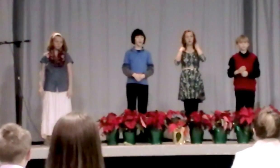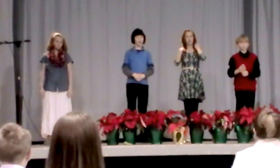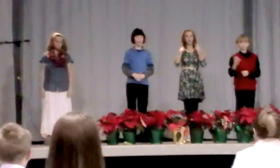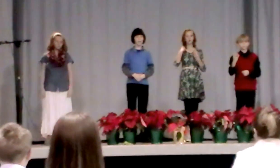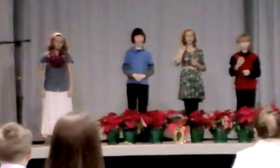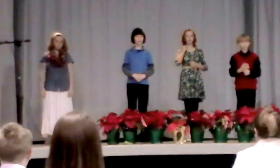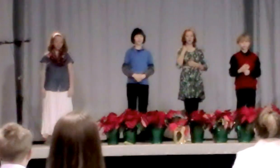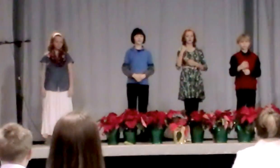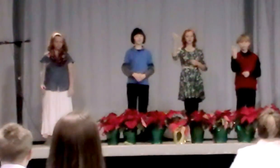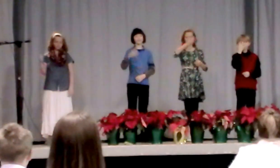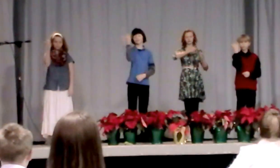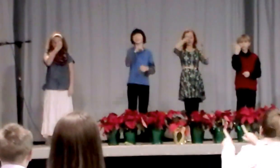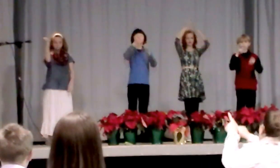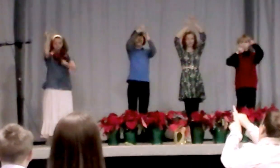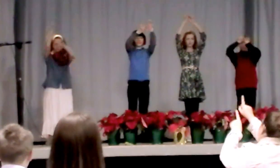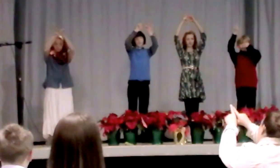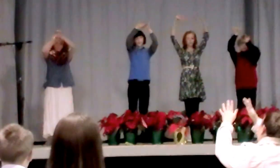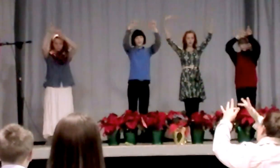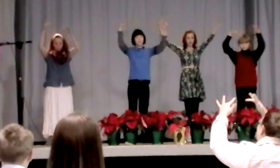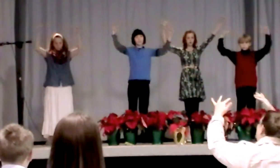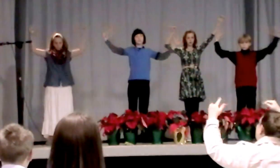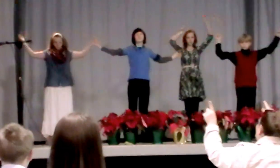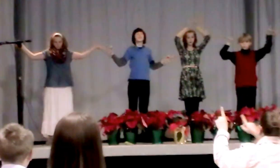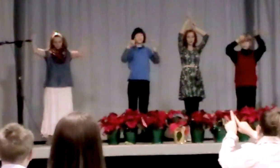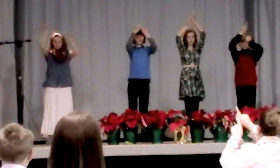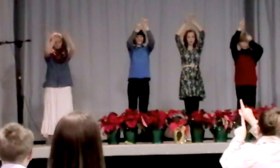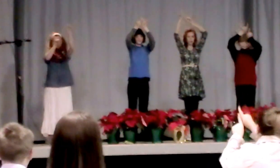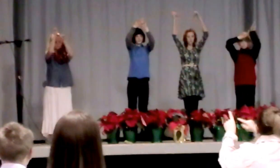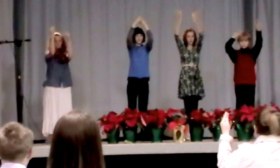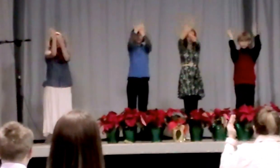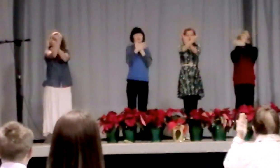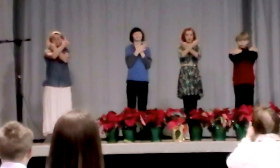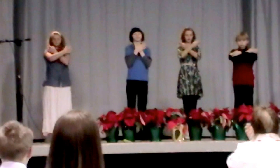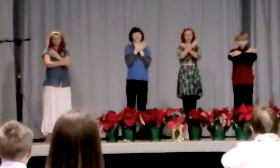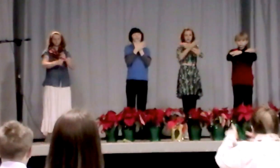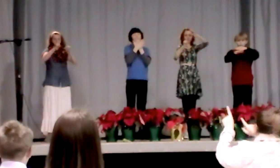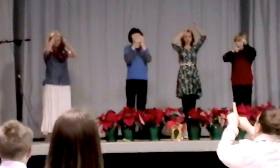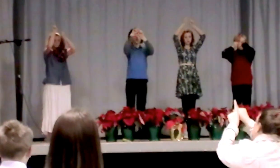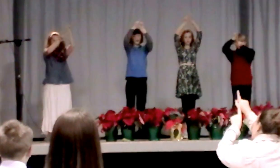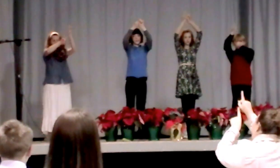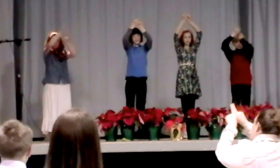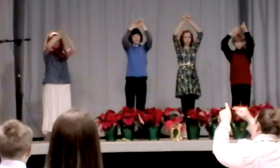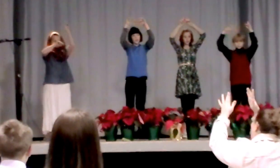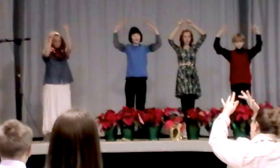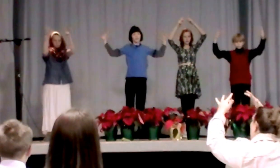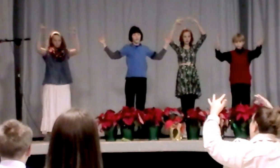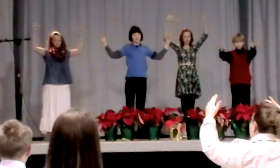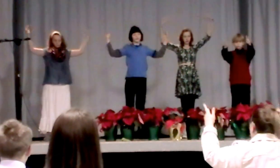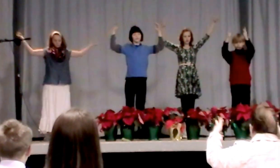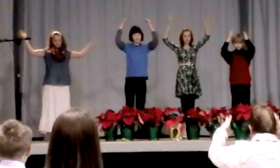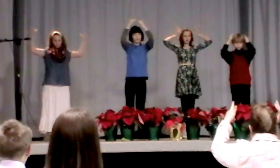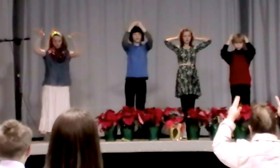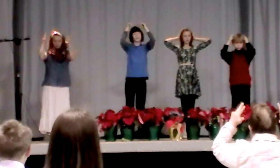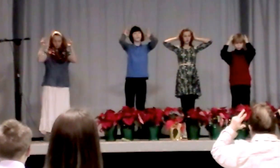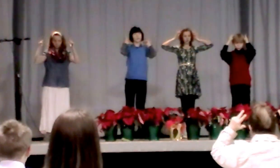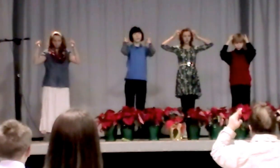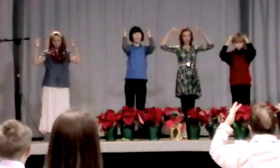Oh, star of wonder, star of night, star with royal beauty